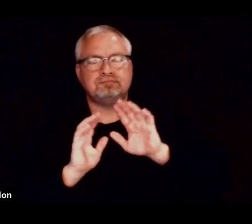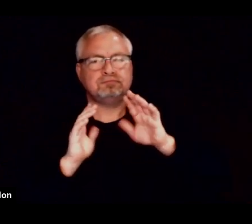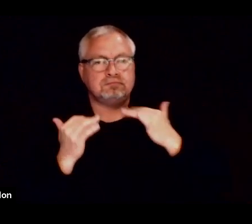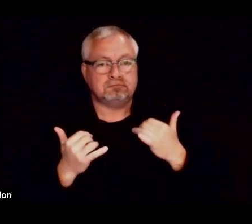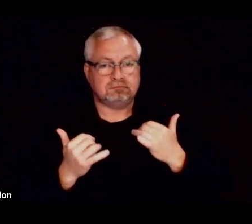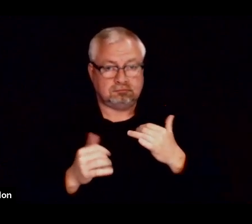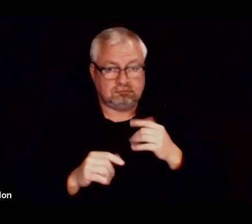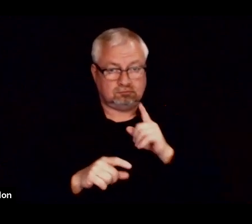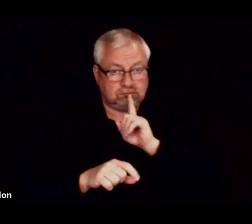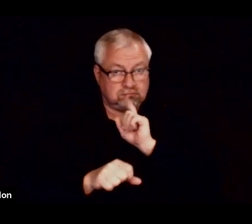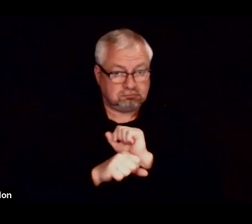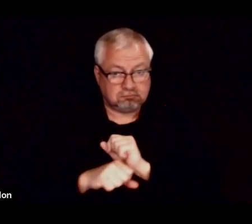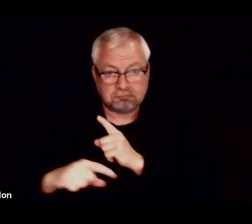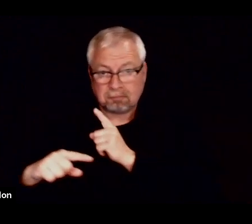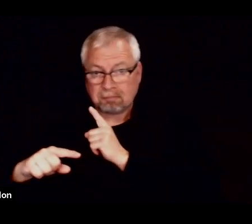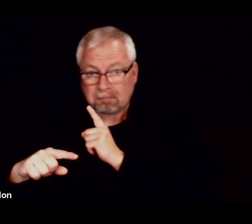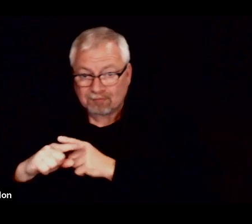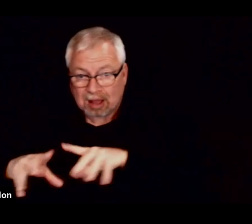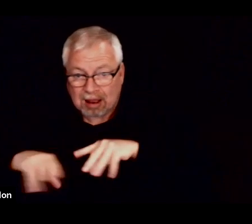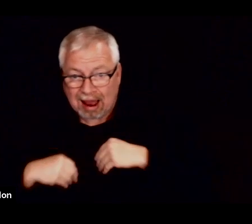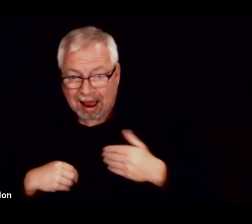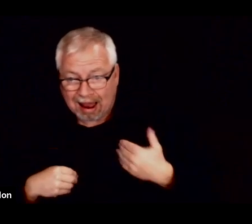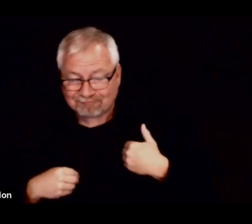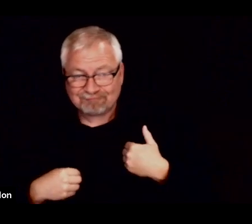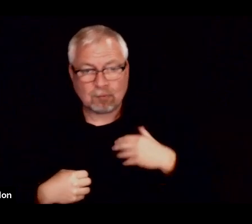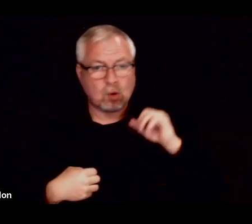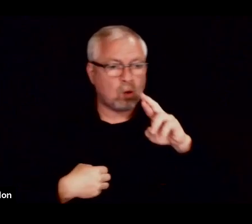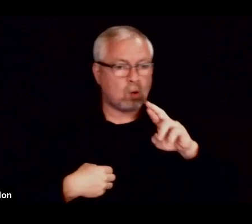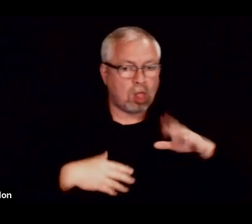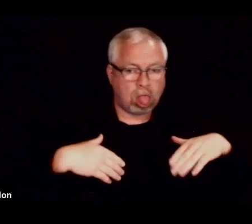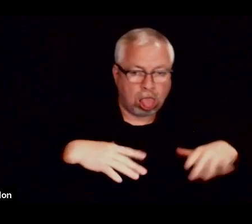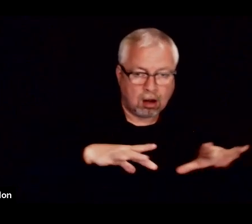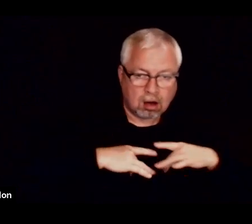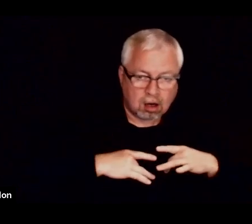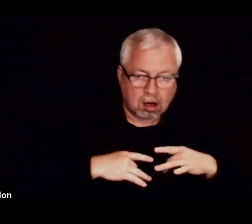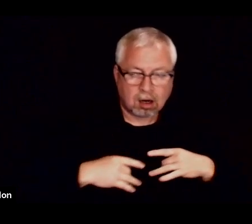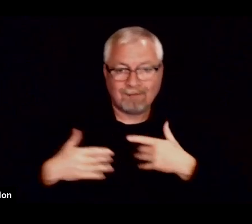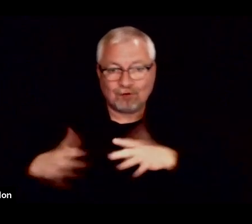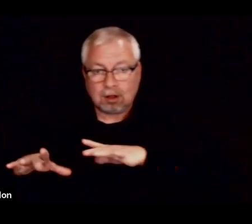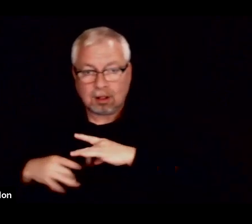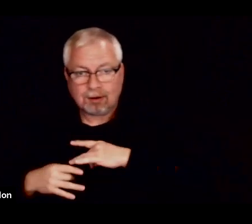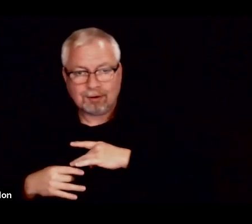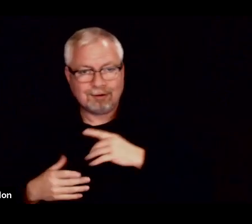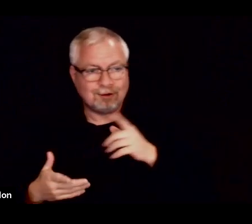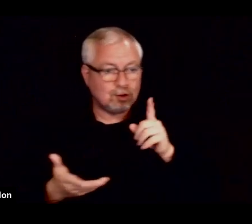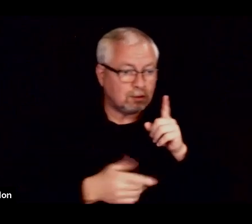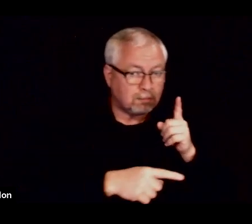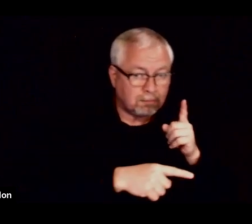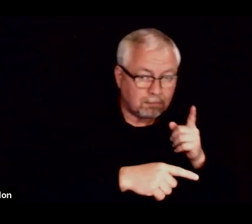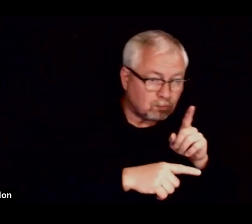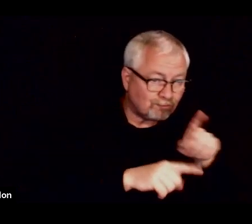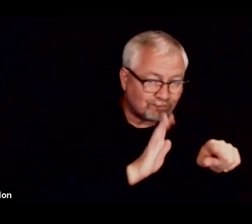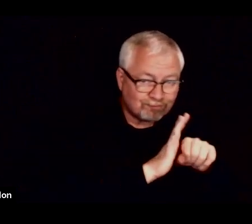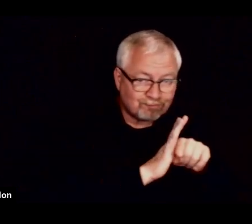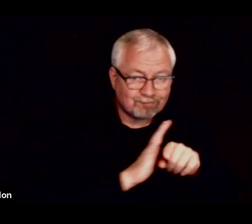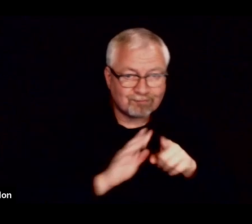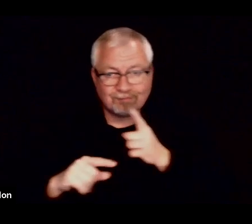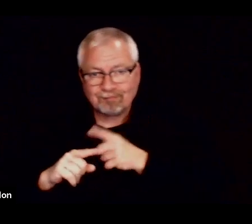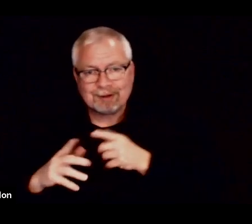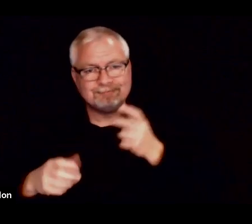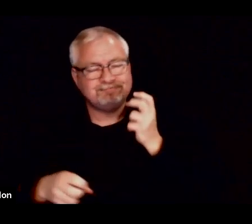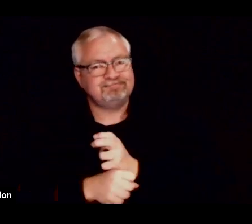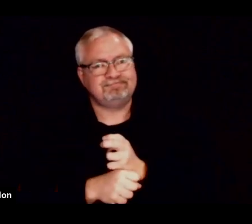negative. And even among those that do have very good specificity, meaning